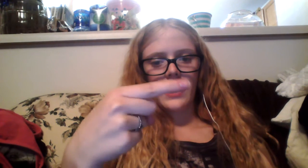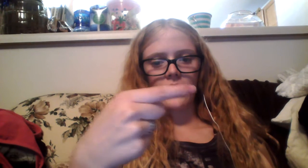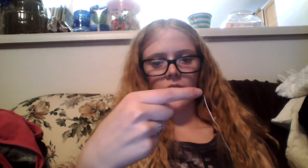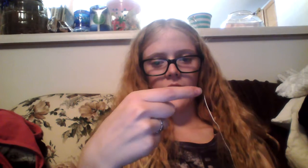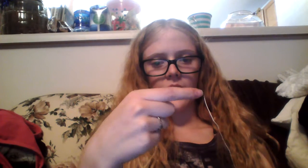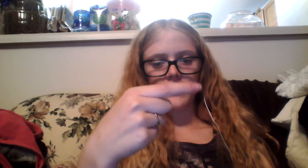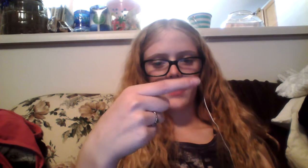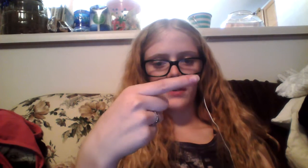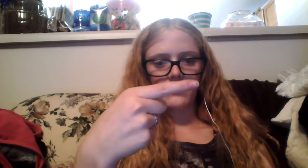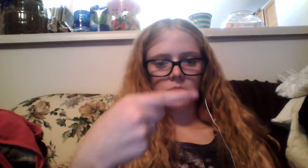I had my thumb.